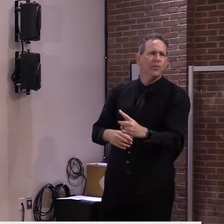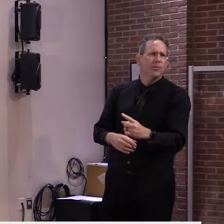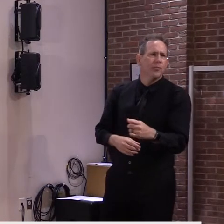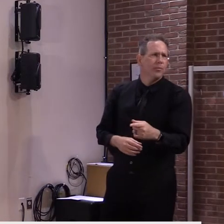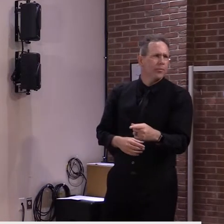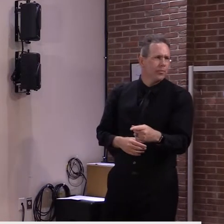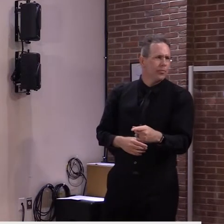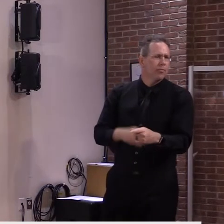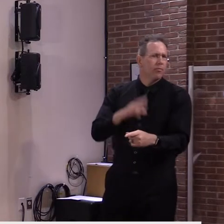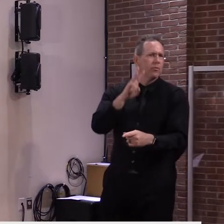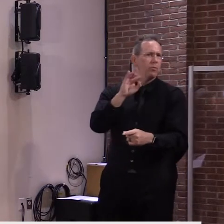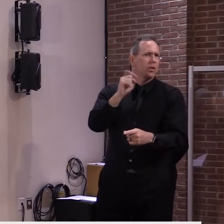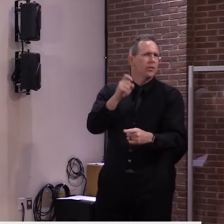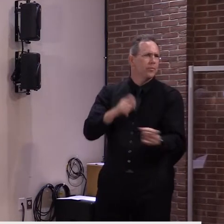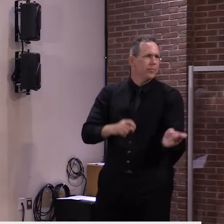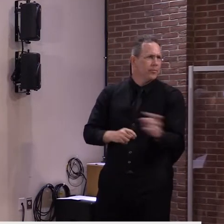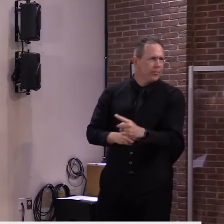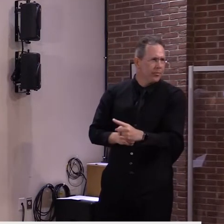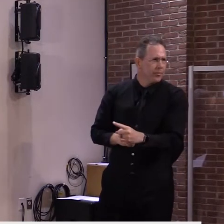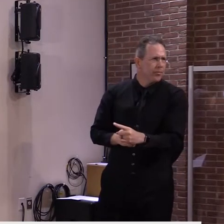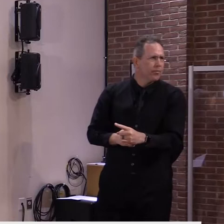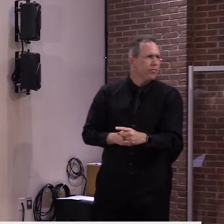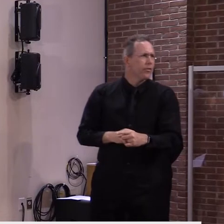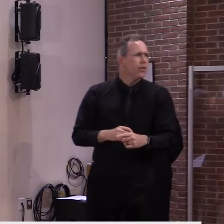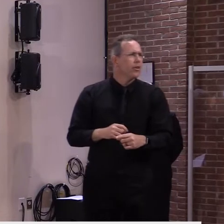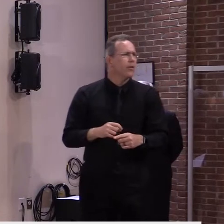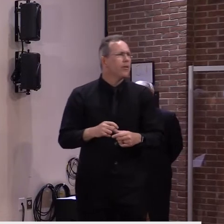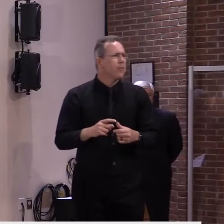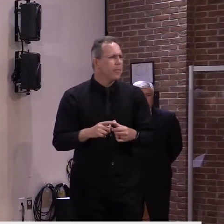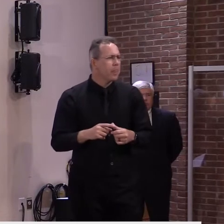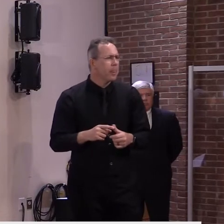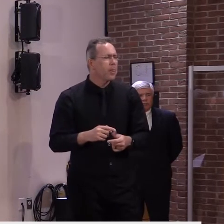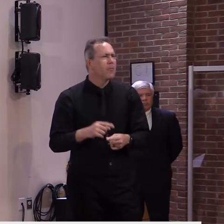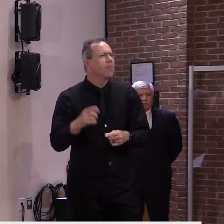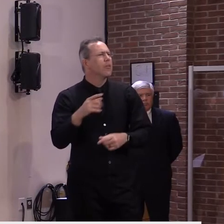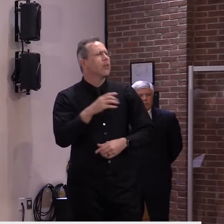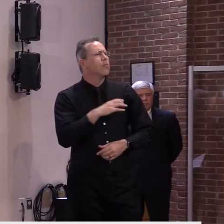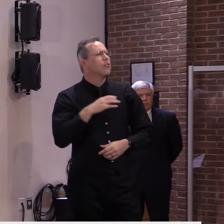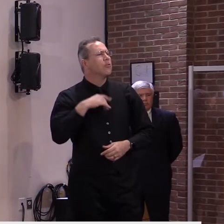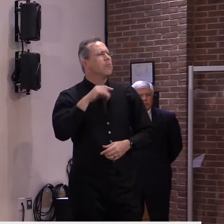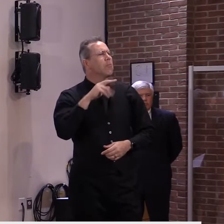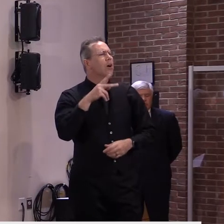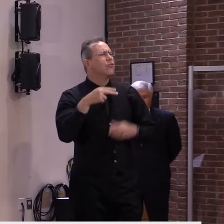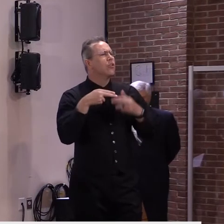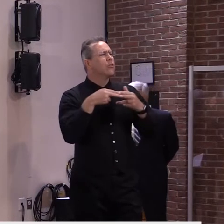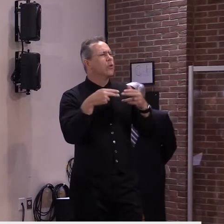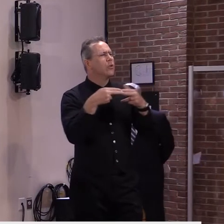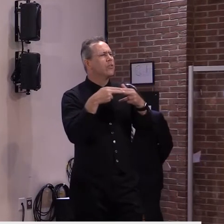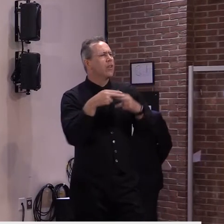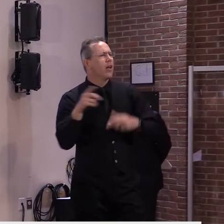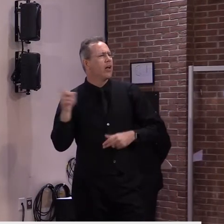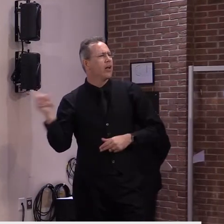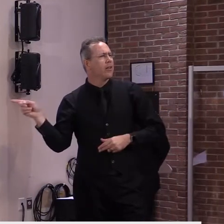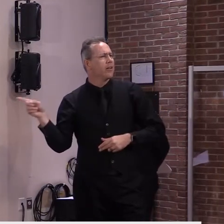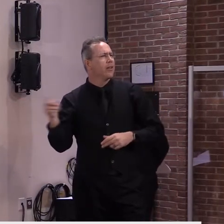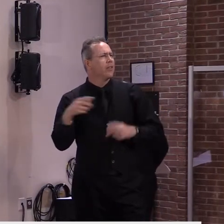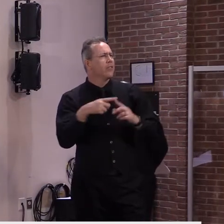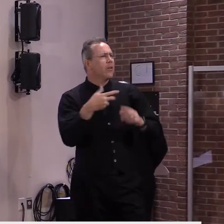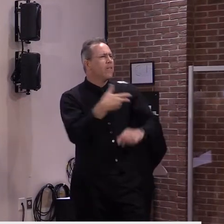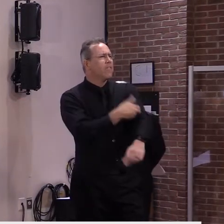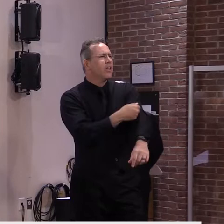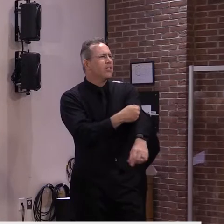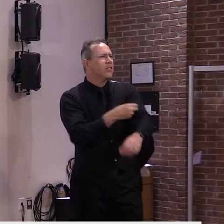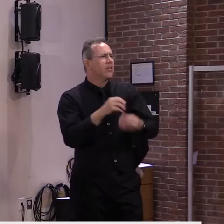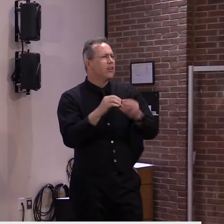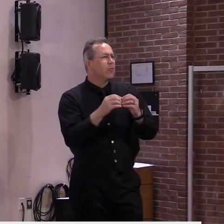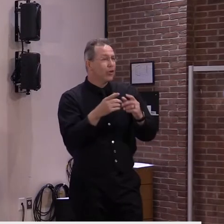out the vaccine has kind of dipped down a little bit. I'm wondering if either the state is seeing any wastage or